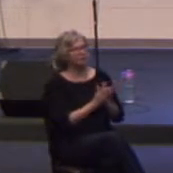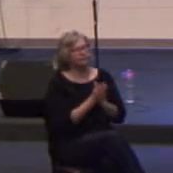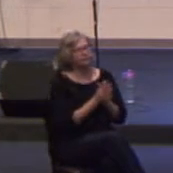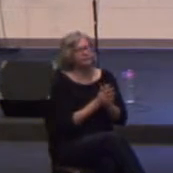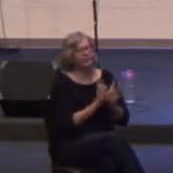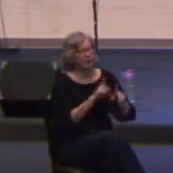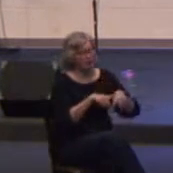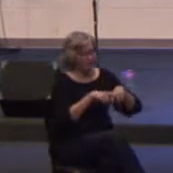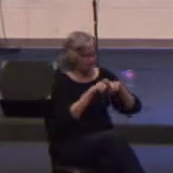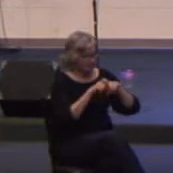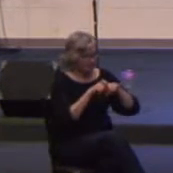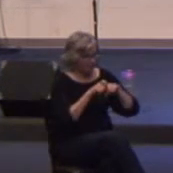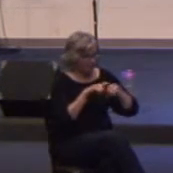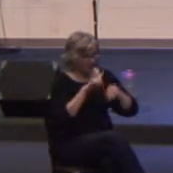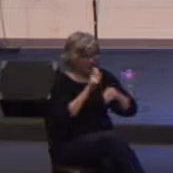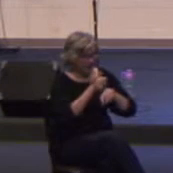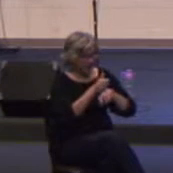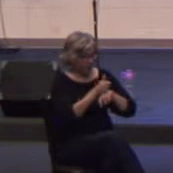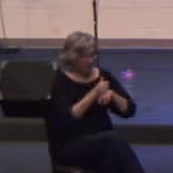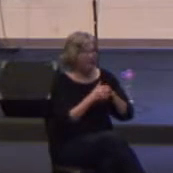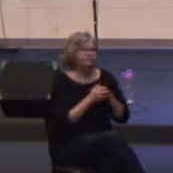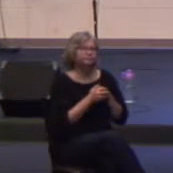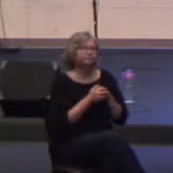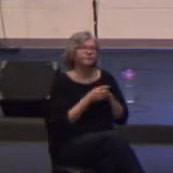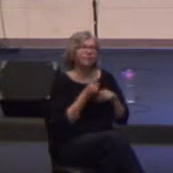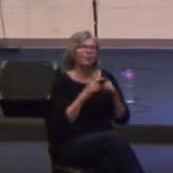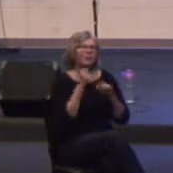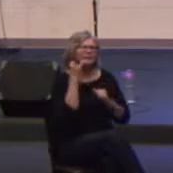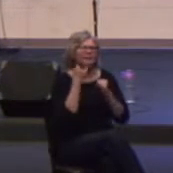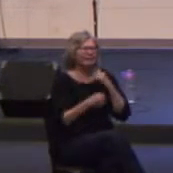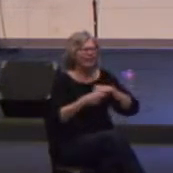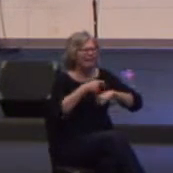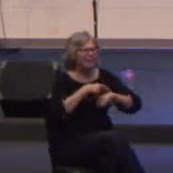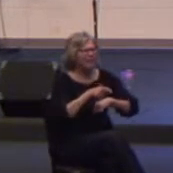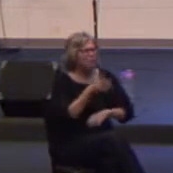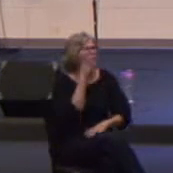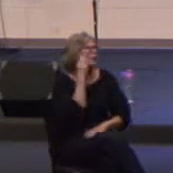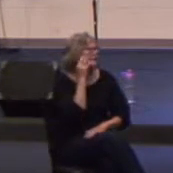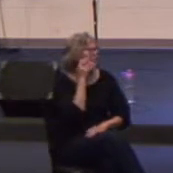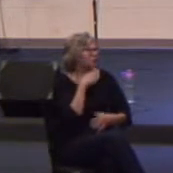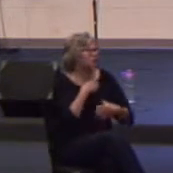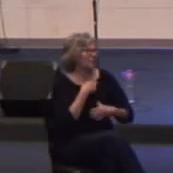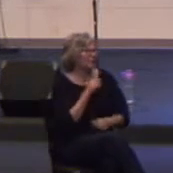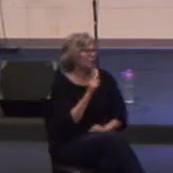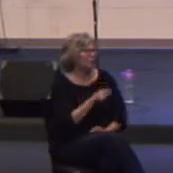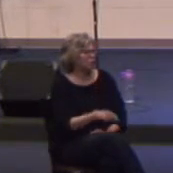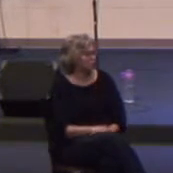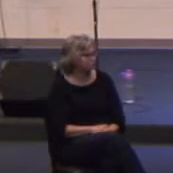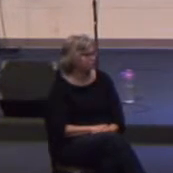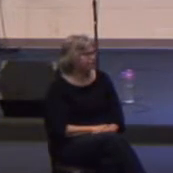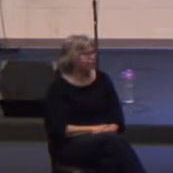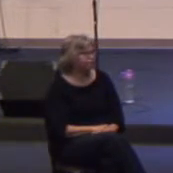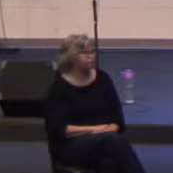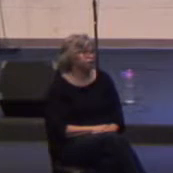ask yourself, consider for a second. When was the last time you experienced grumbling? Where were you?